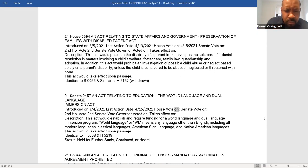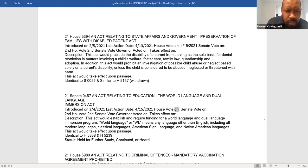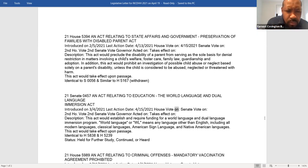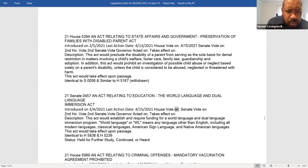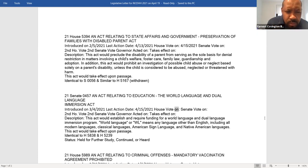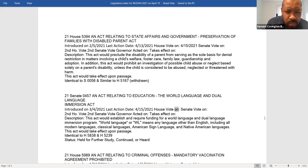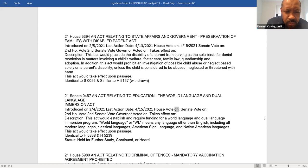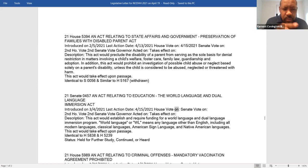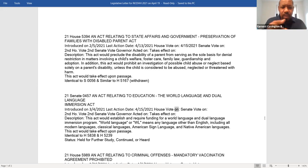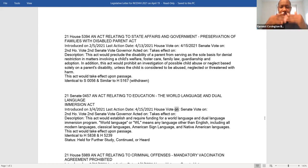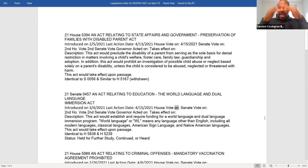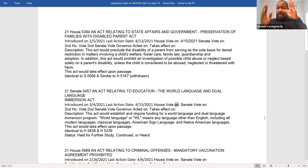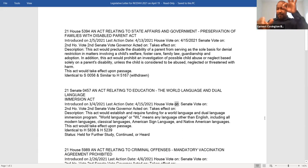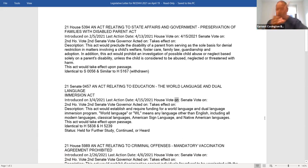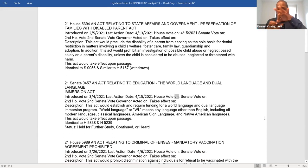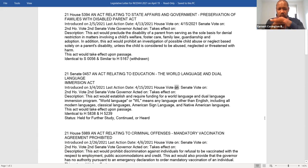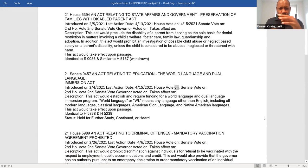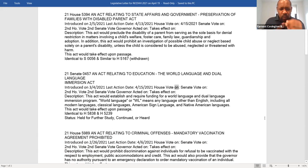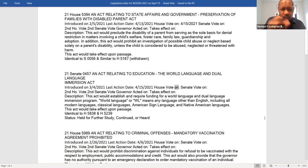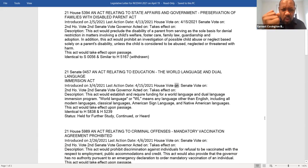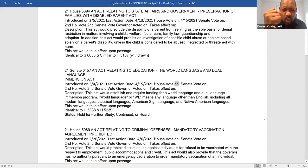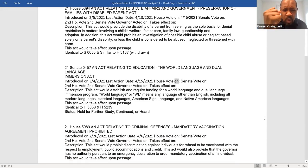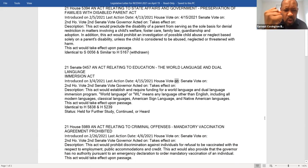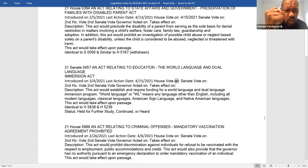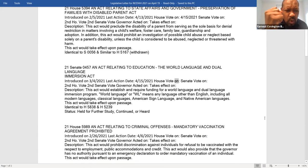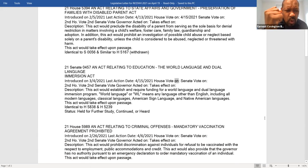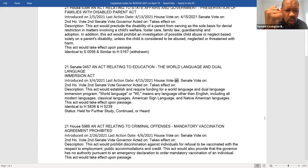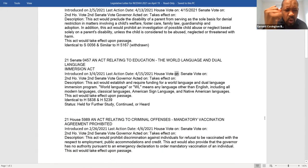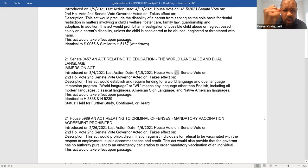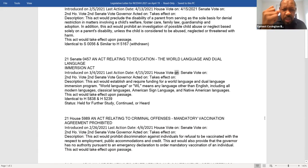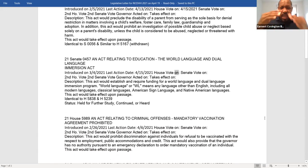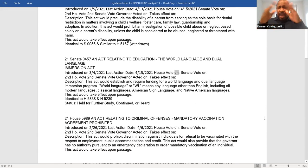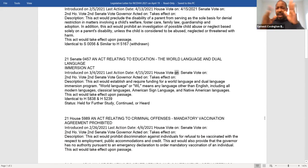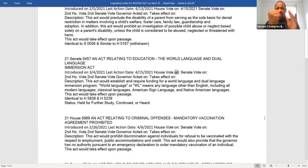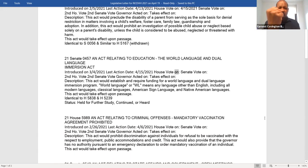basis. So that's one of the bills. And then there's a House vote.